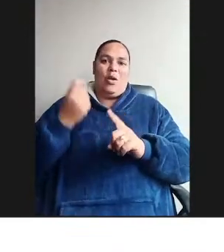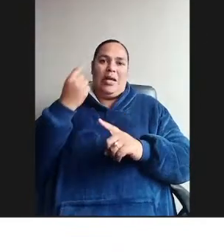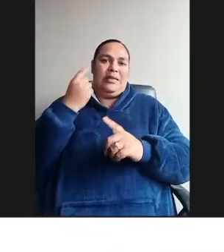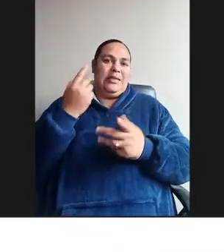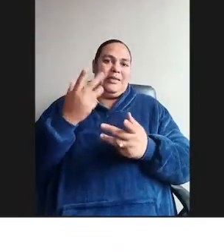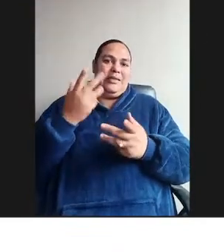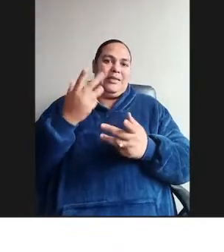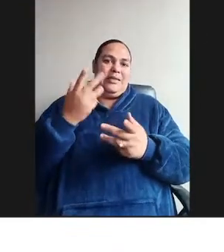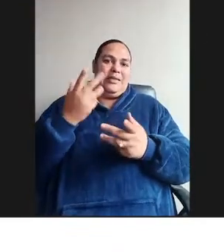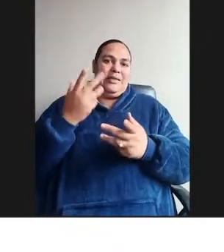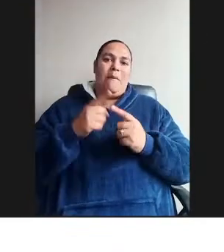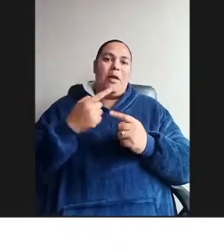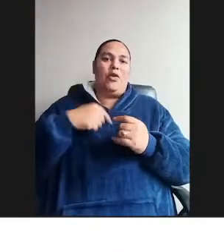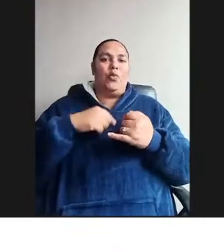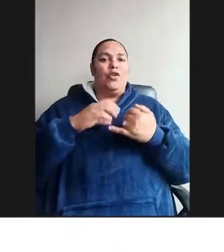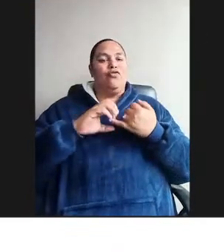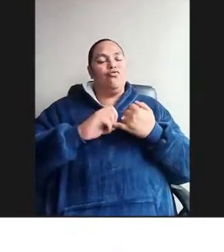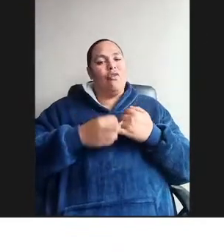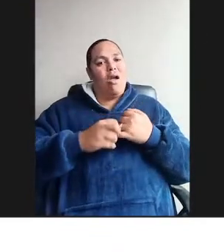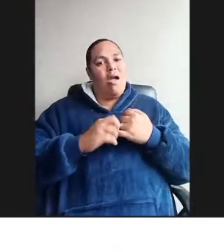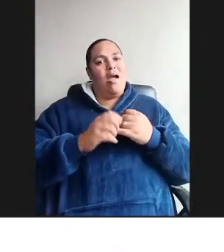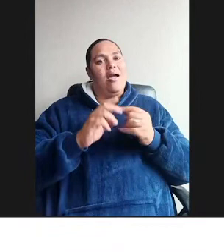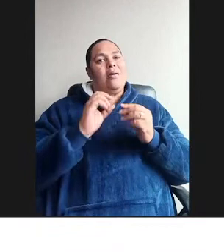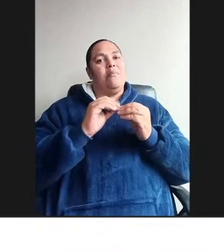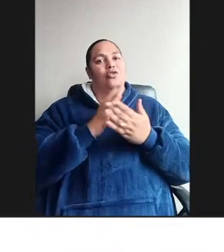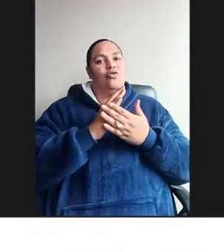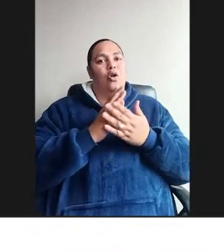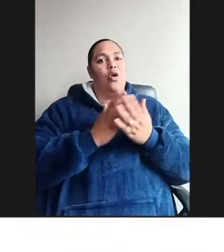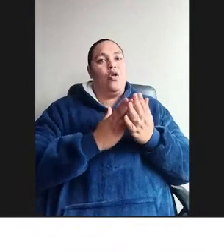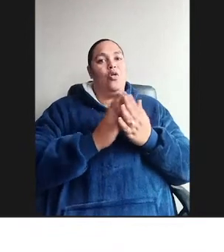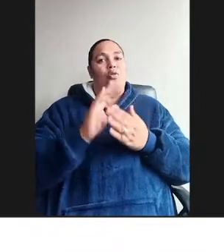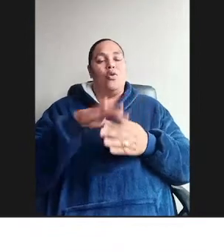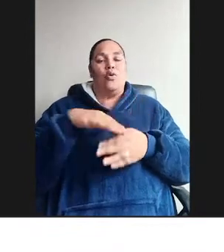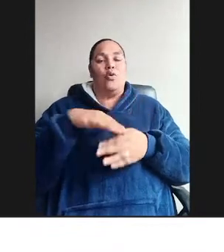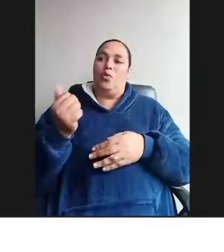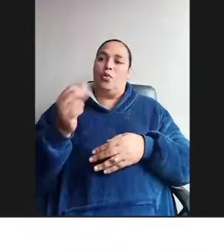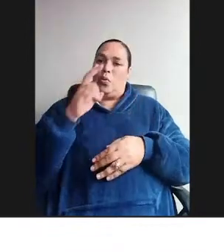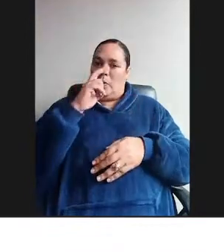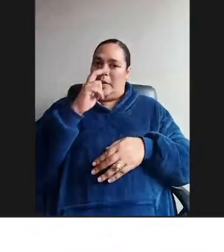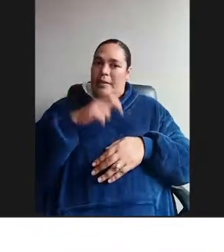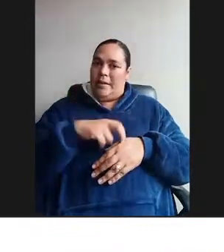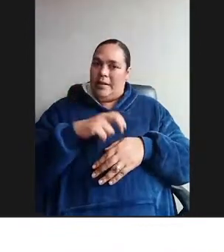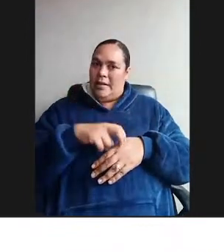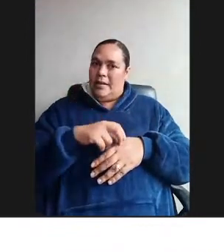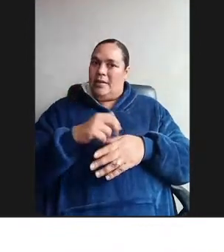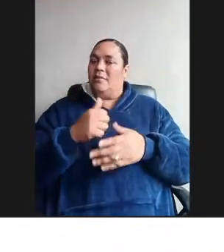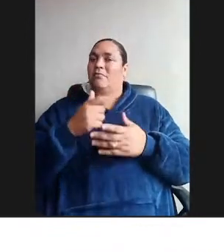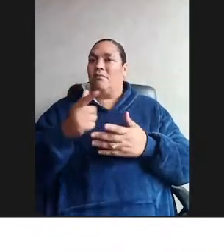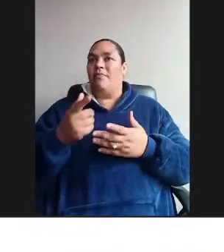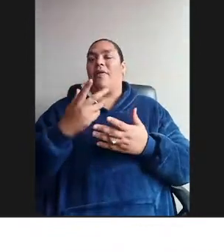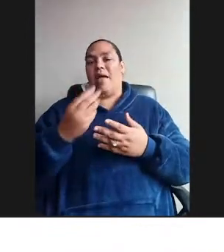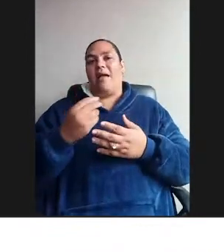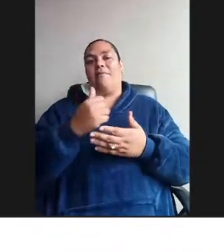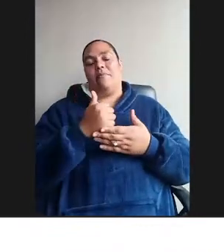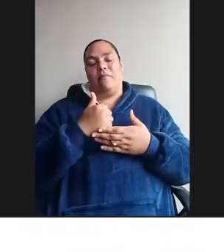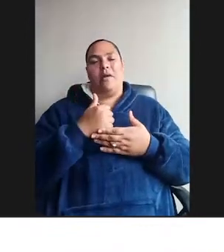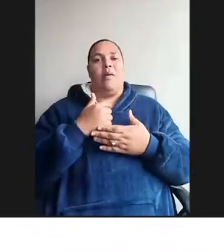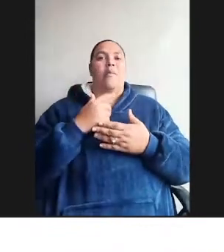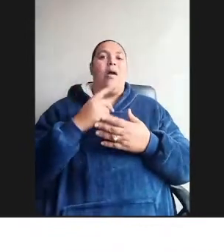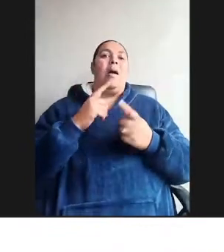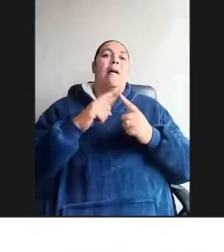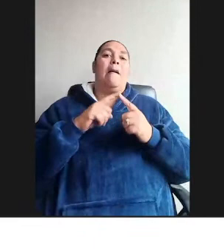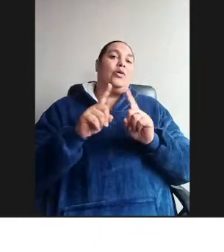we try and ensure that via their senior, then is the one who assists us on that. And also because,